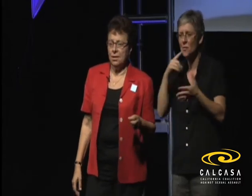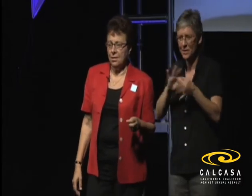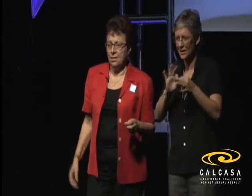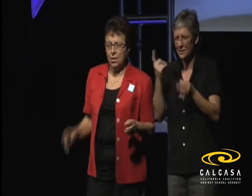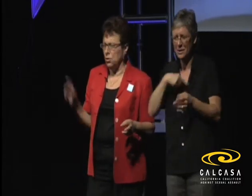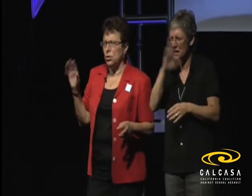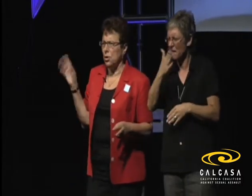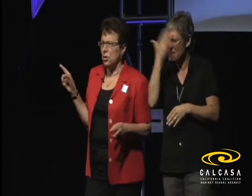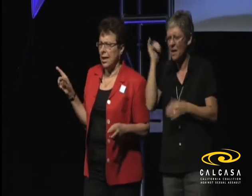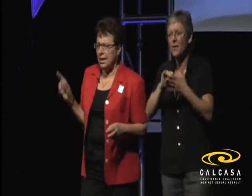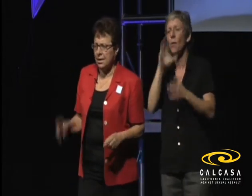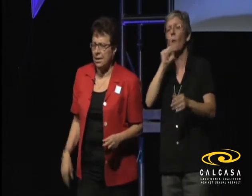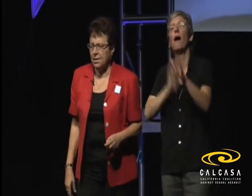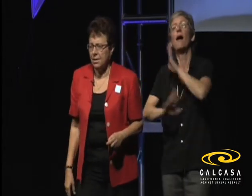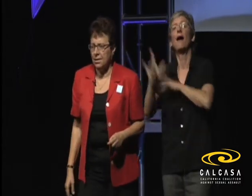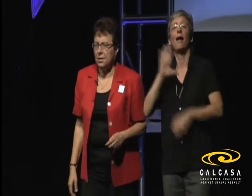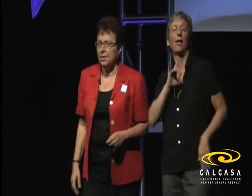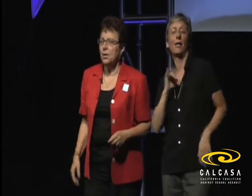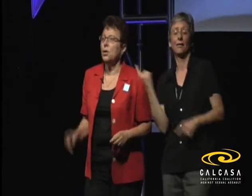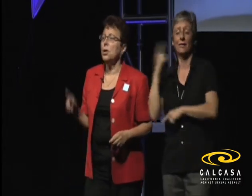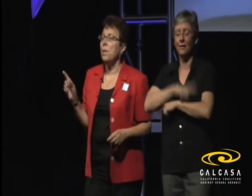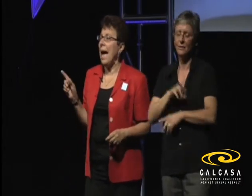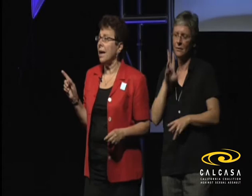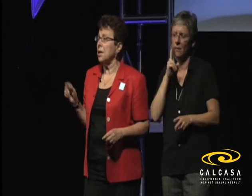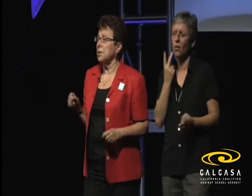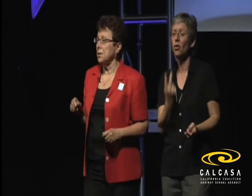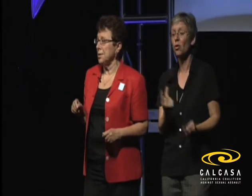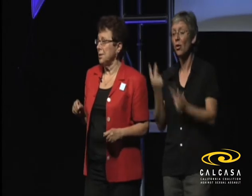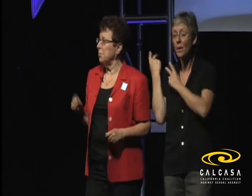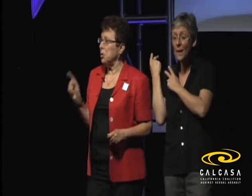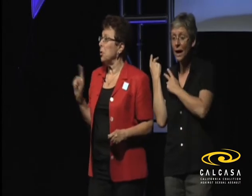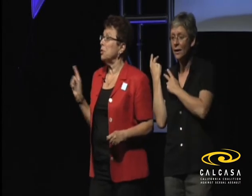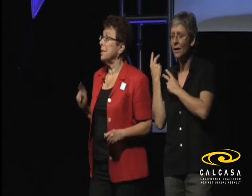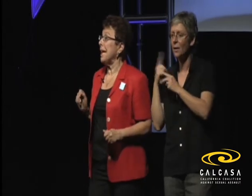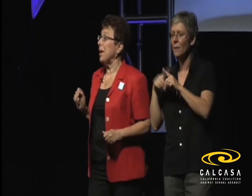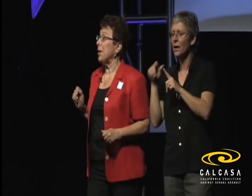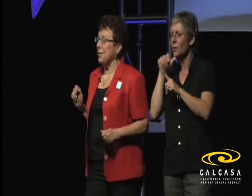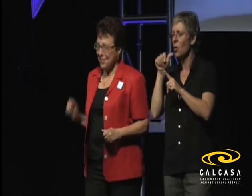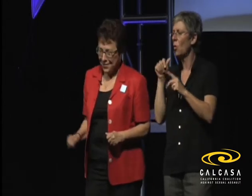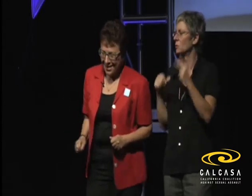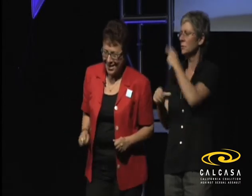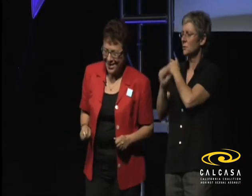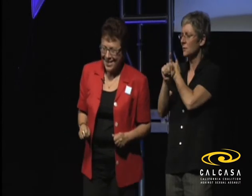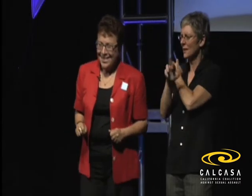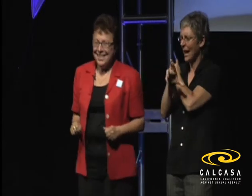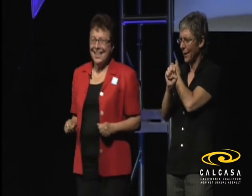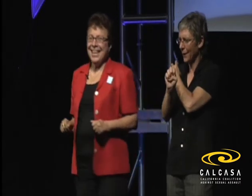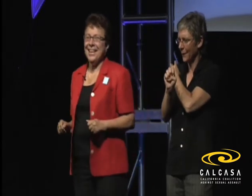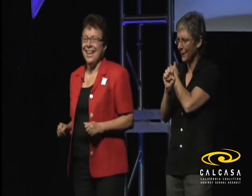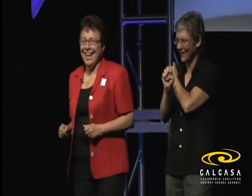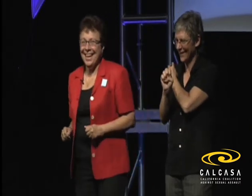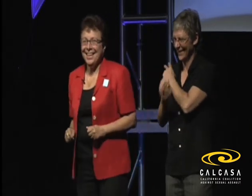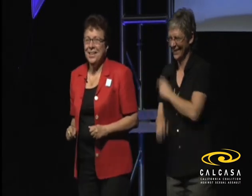reference to those good old days. Look back, but don't stare.